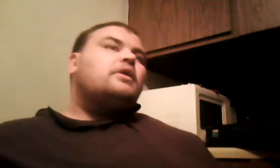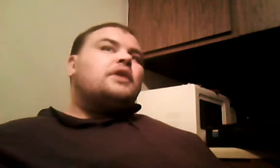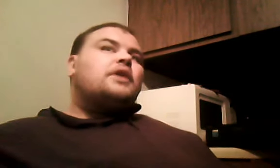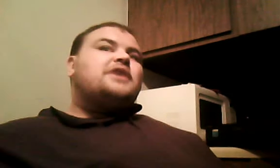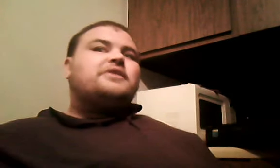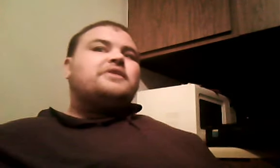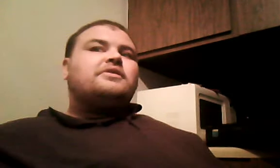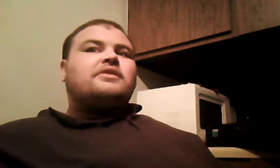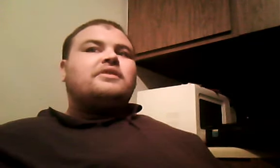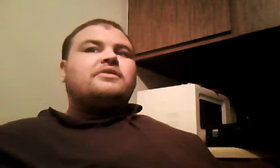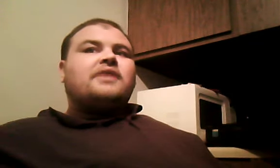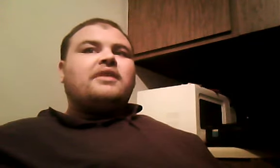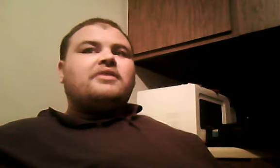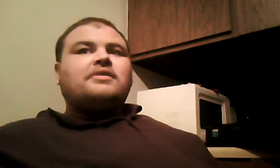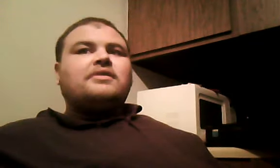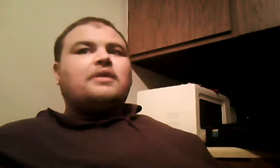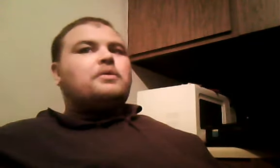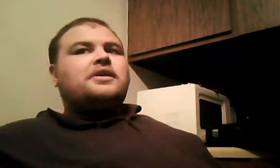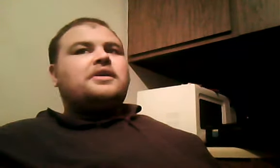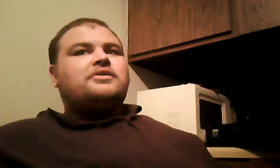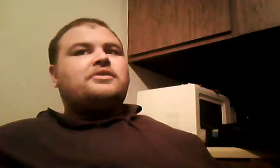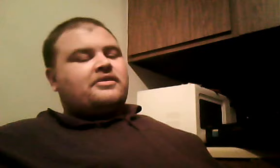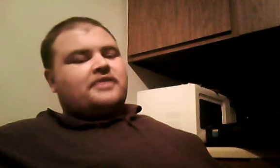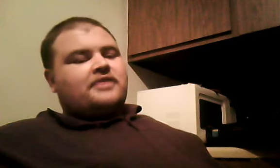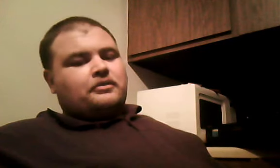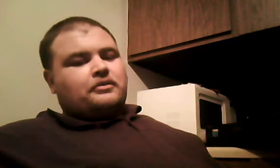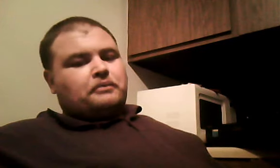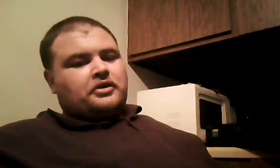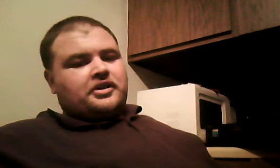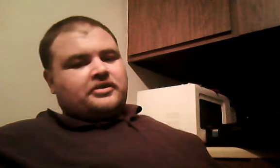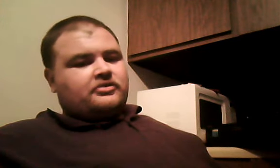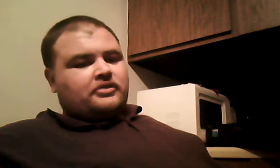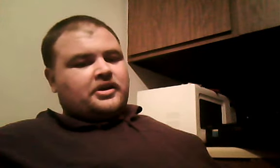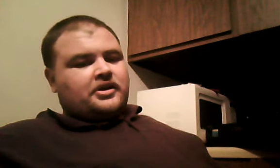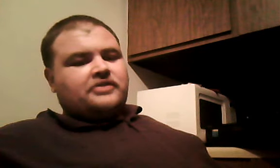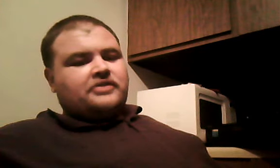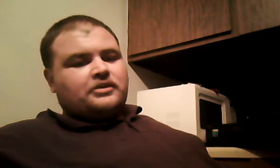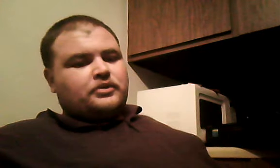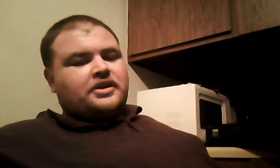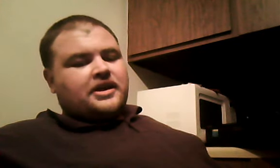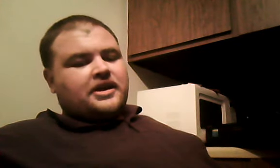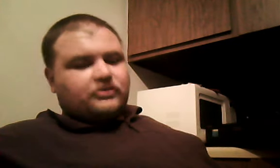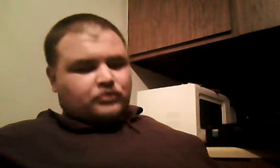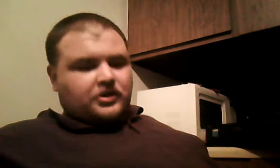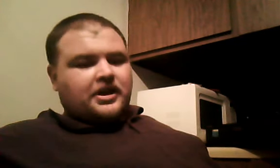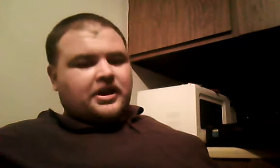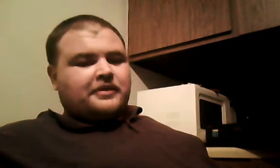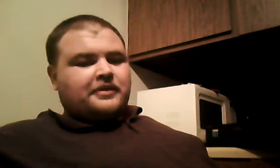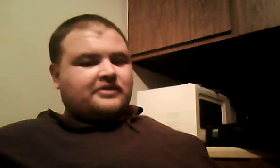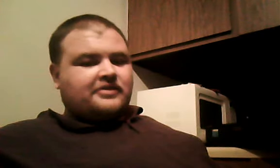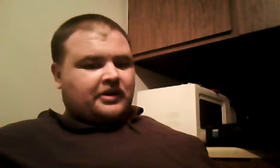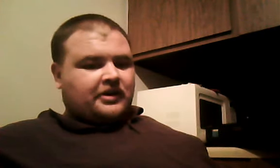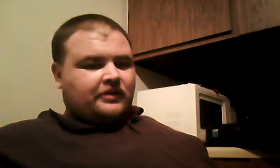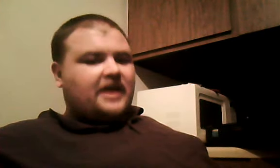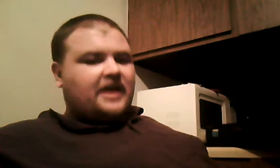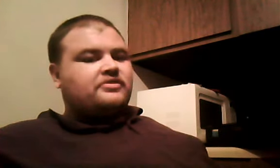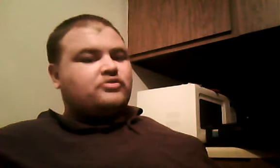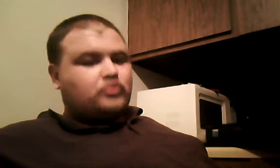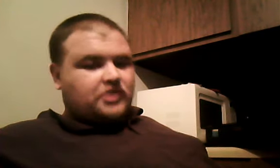And he basically says that this is, we're not gonna just take this title and burn it and destroy it. He's gonna rename, he's renaming the title the Extreme